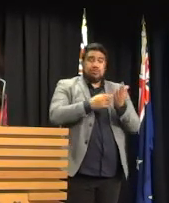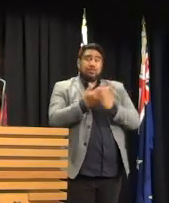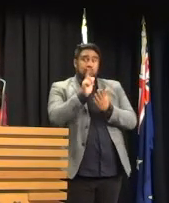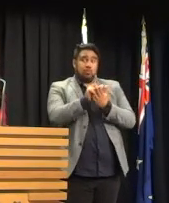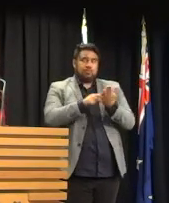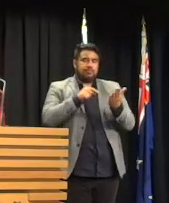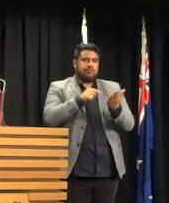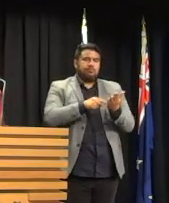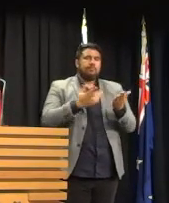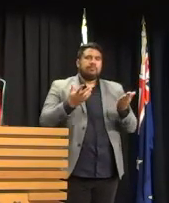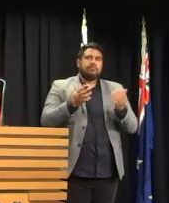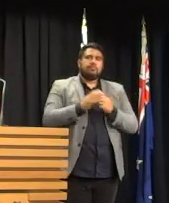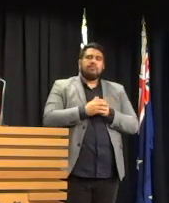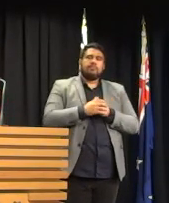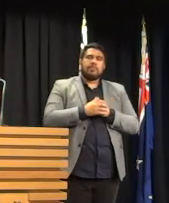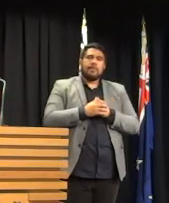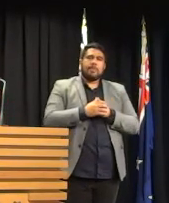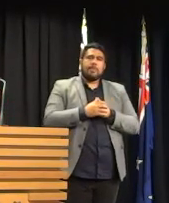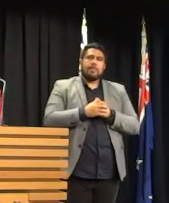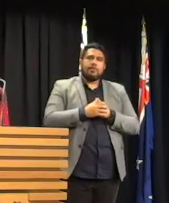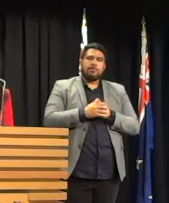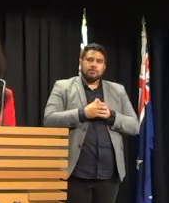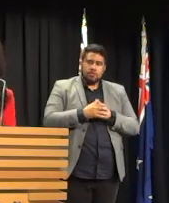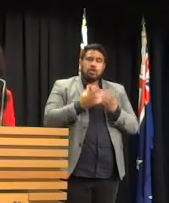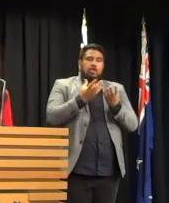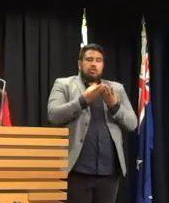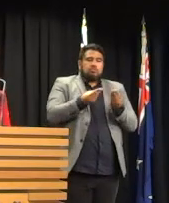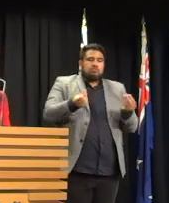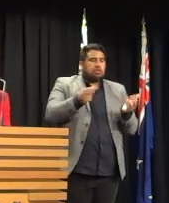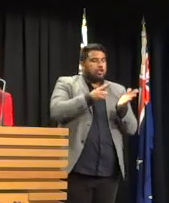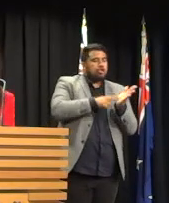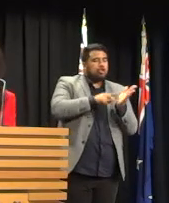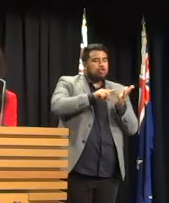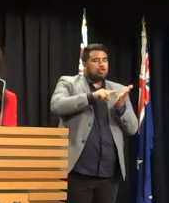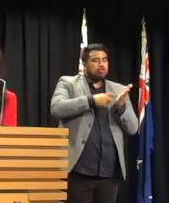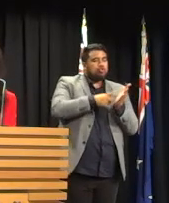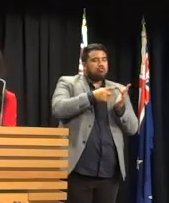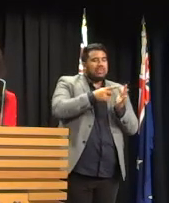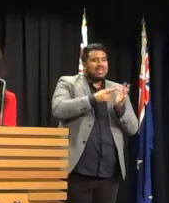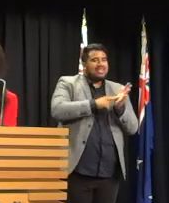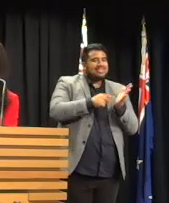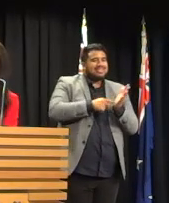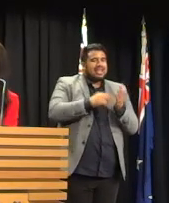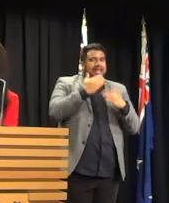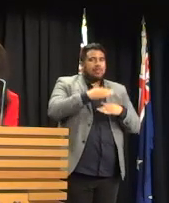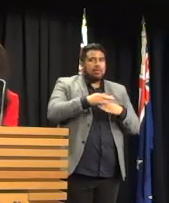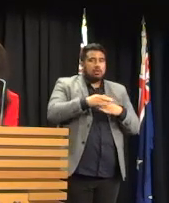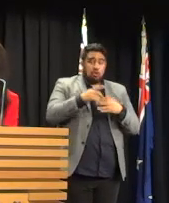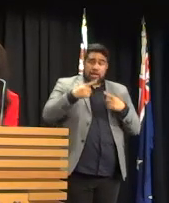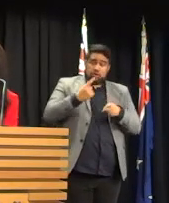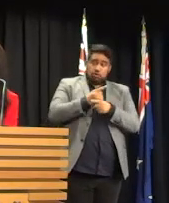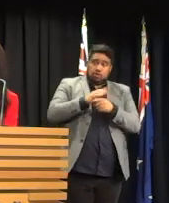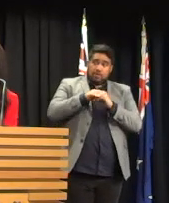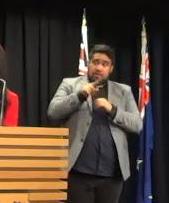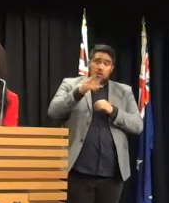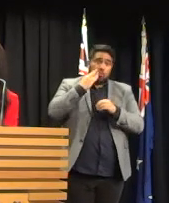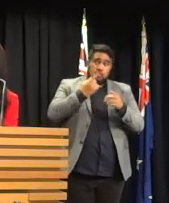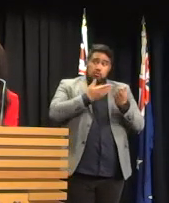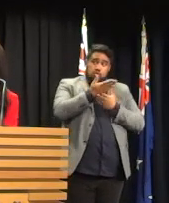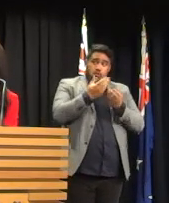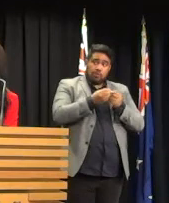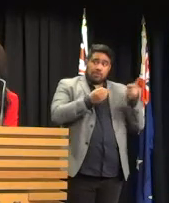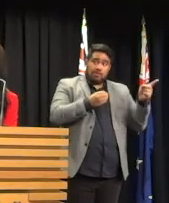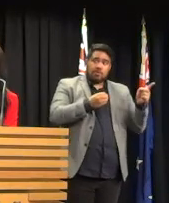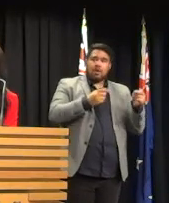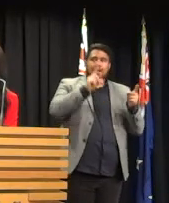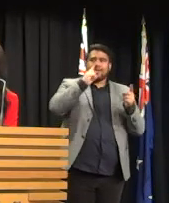is the question of nutrient limits on the table as well, as a quid pro quo? I wouldn't be able to answer that to you